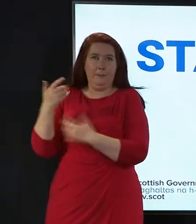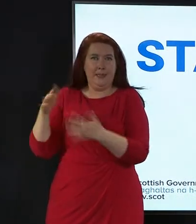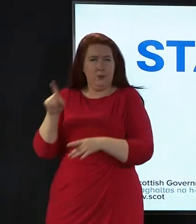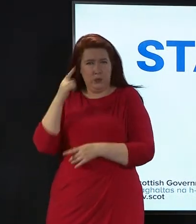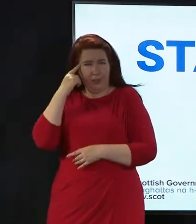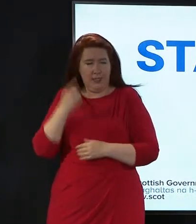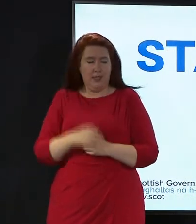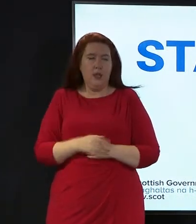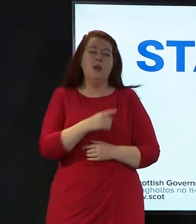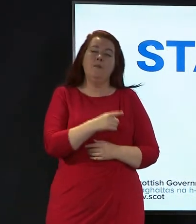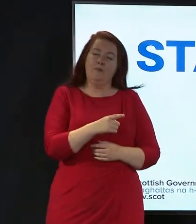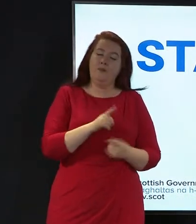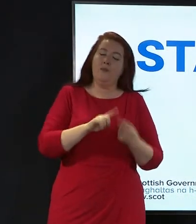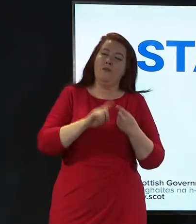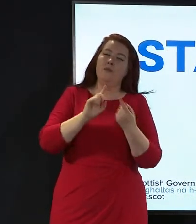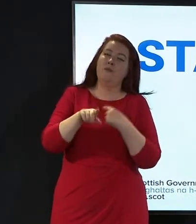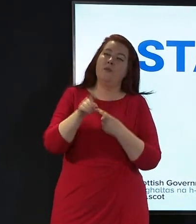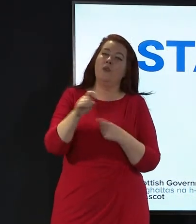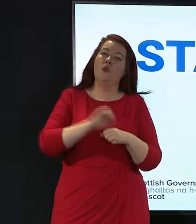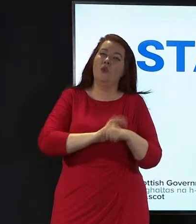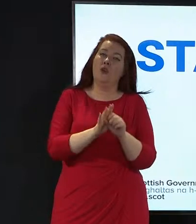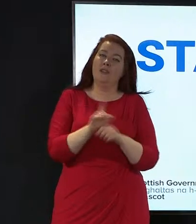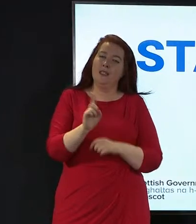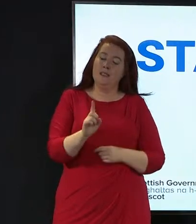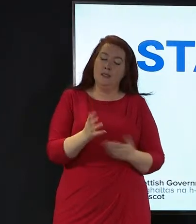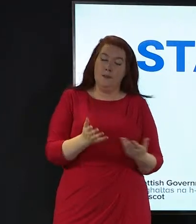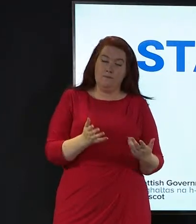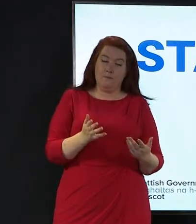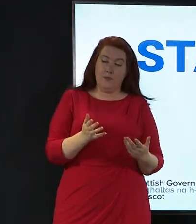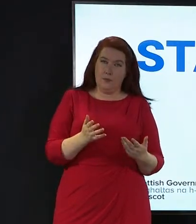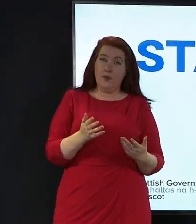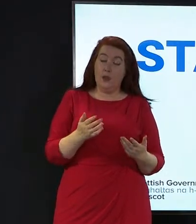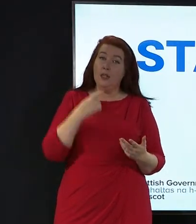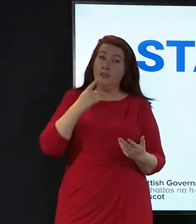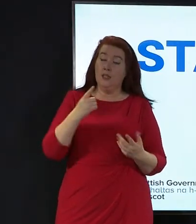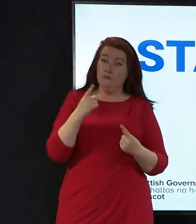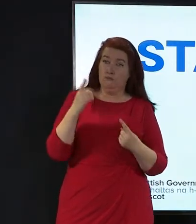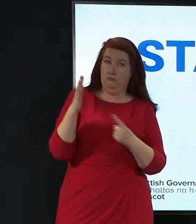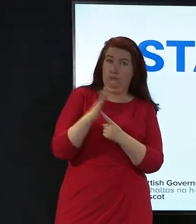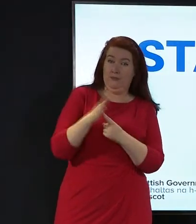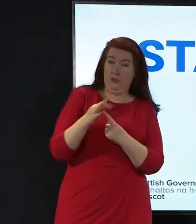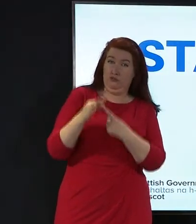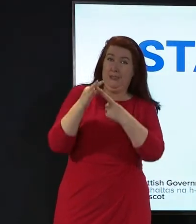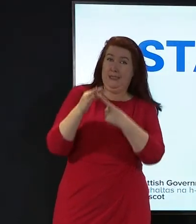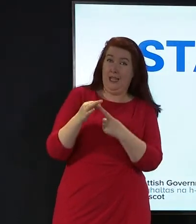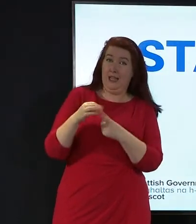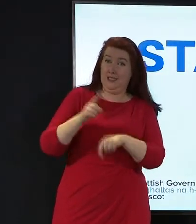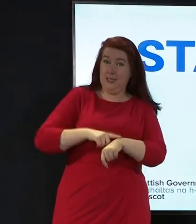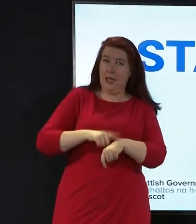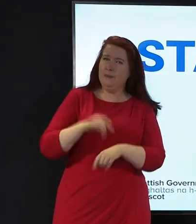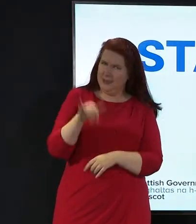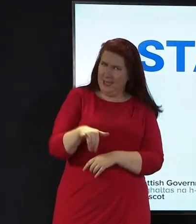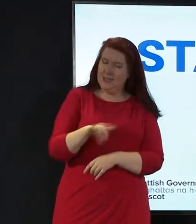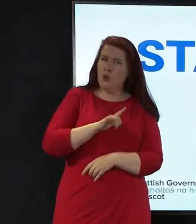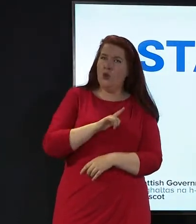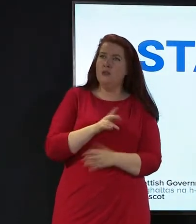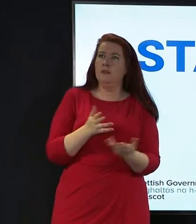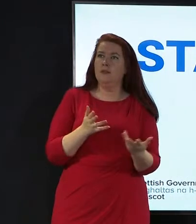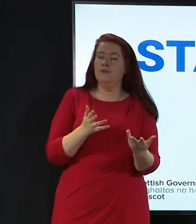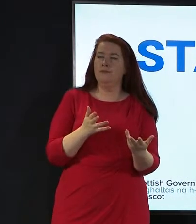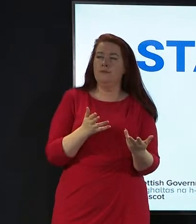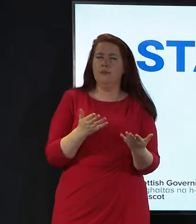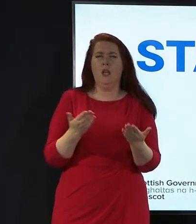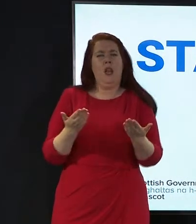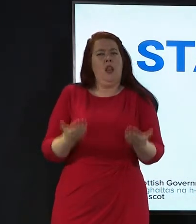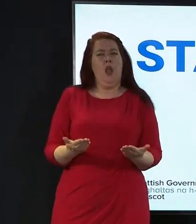Chris in a second, but when I describe this as a critical moment, and it is, it's not because I at this stage, and I've